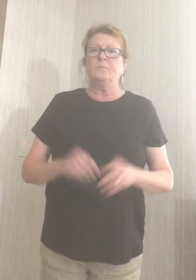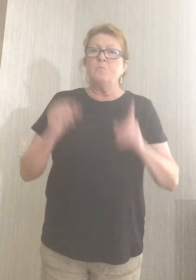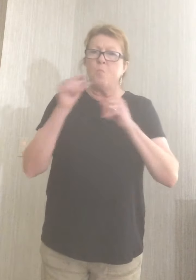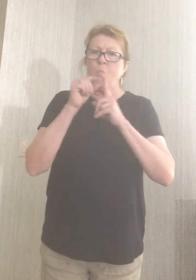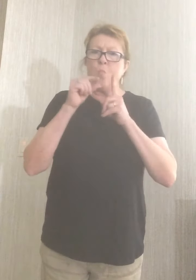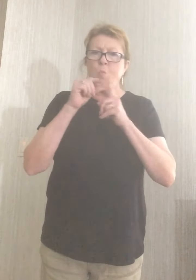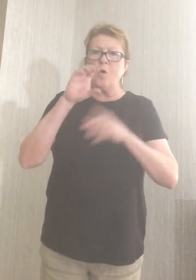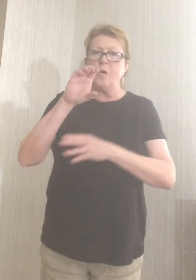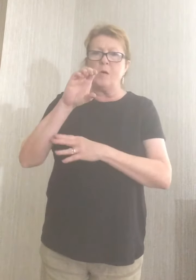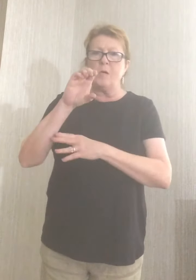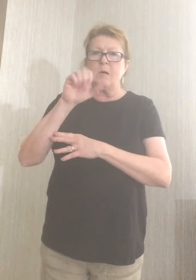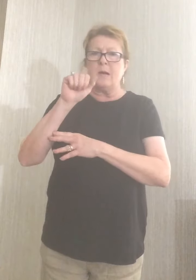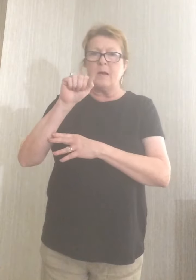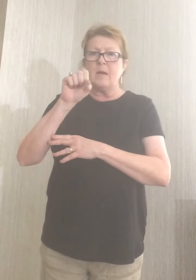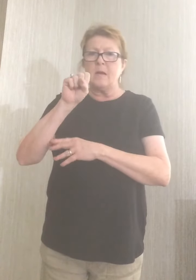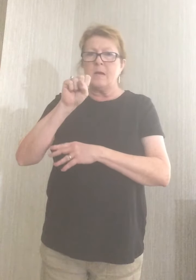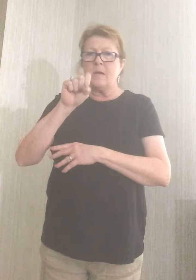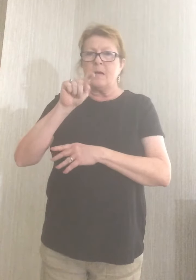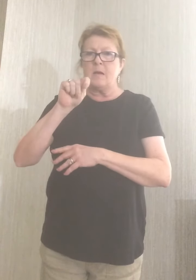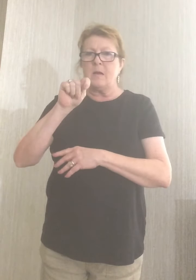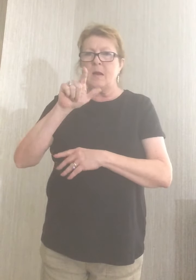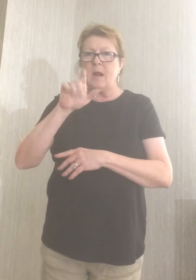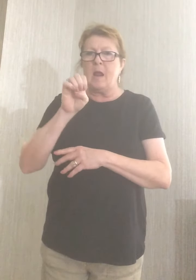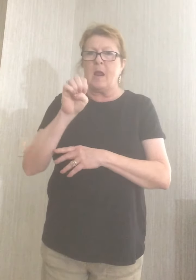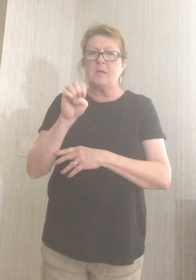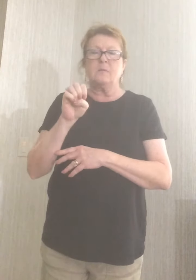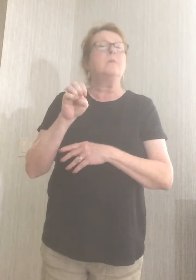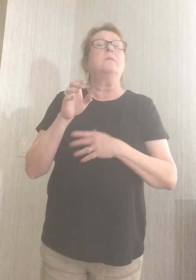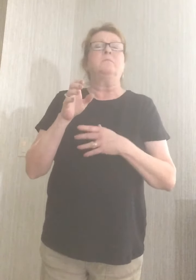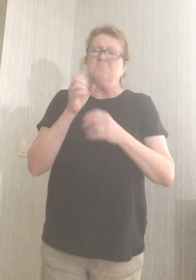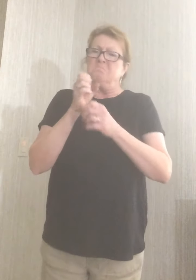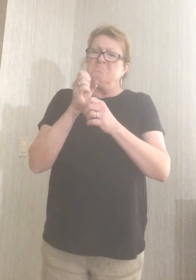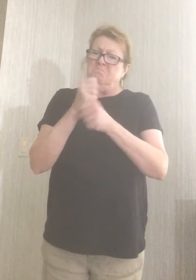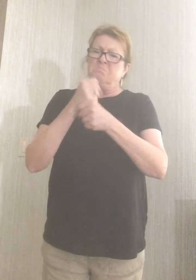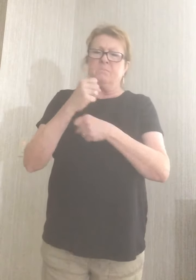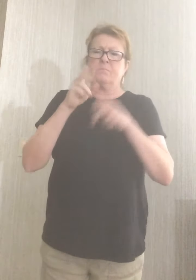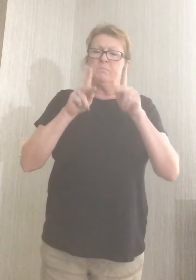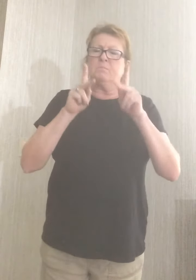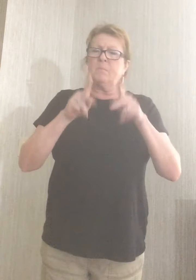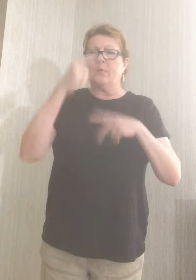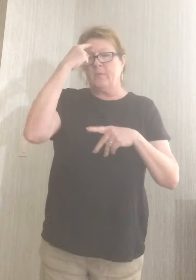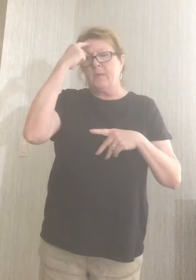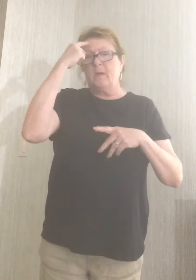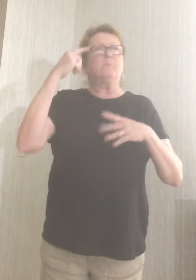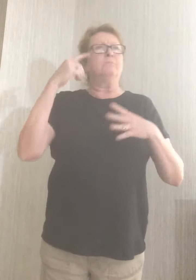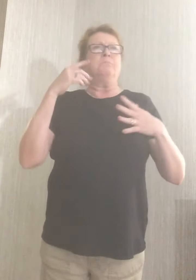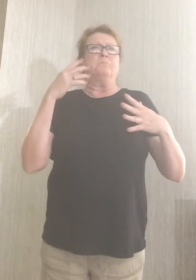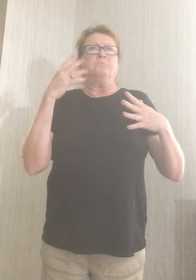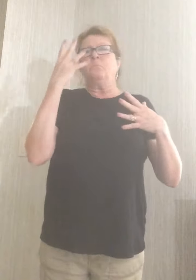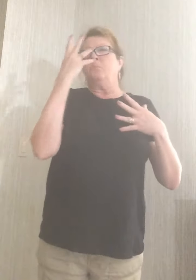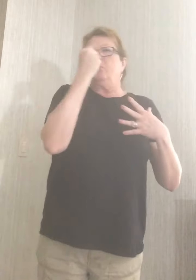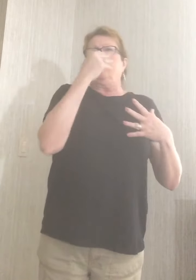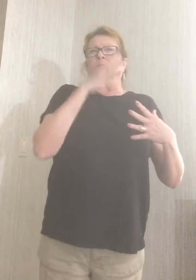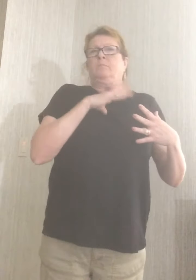word castle usually makes people think of elegant buildings where kings and